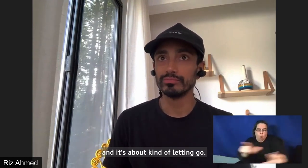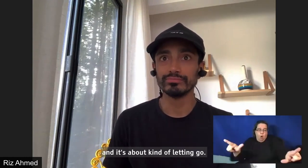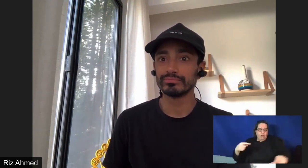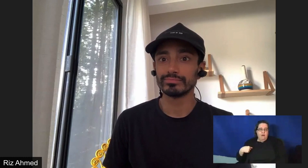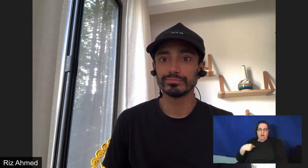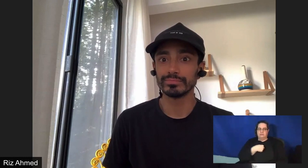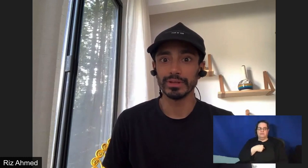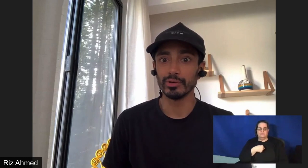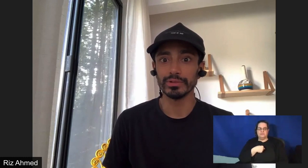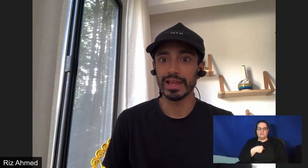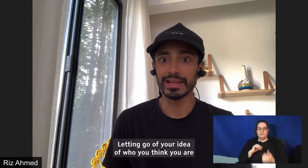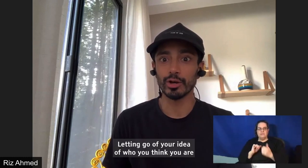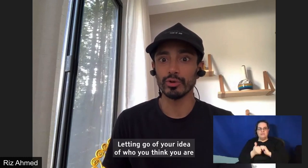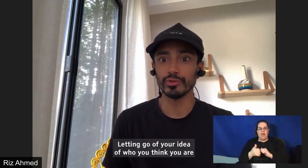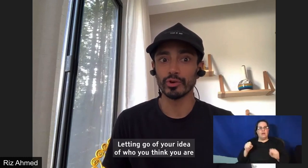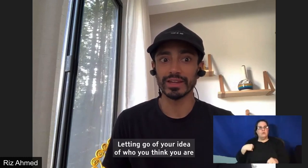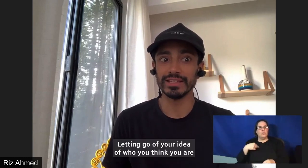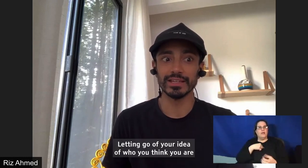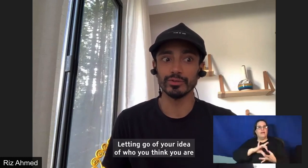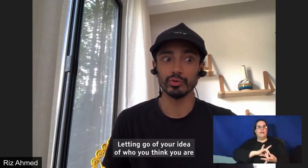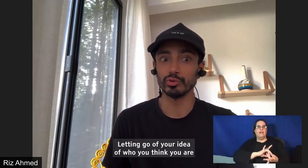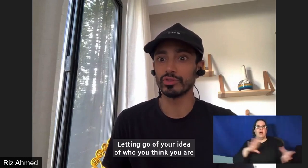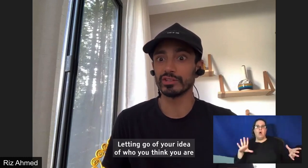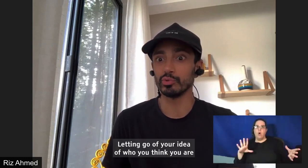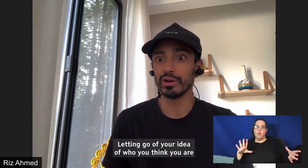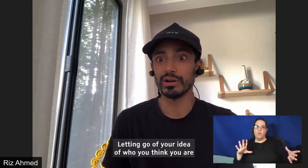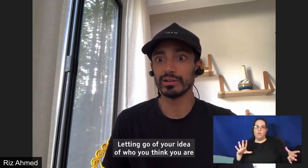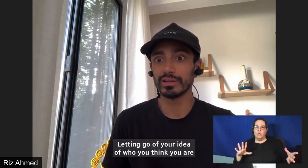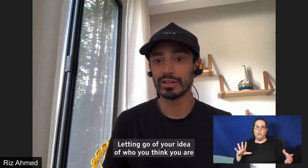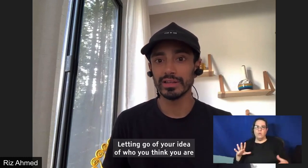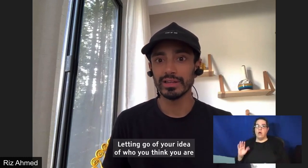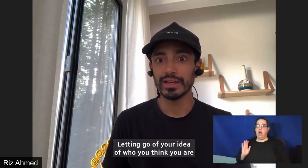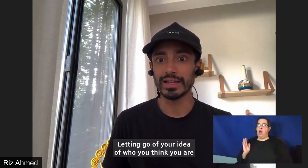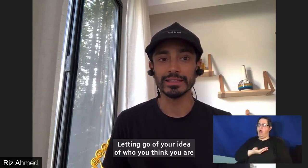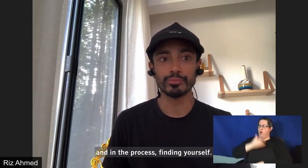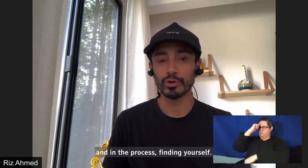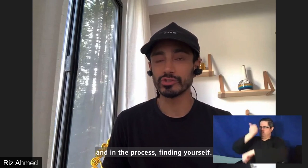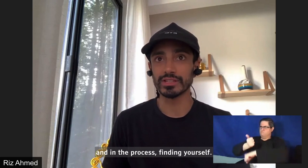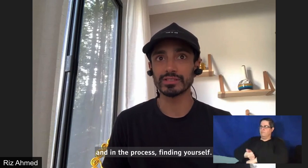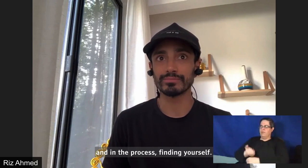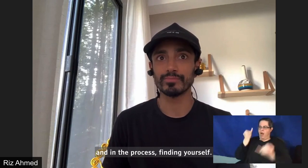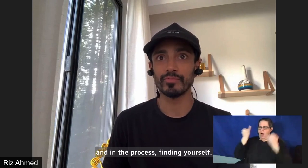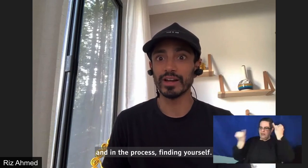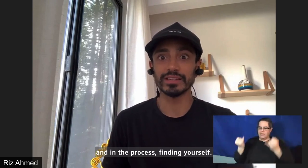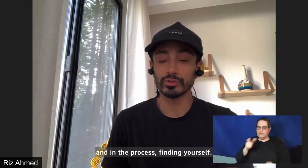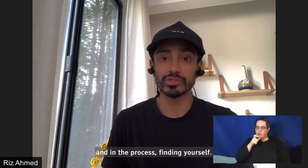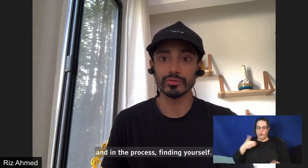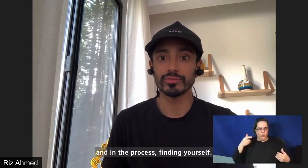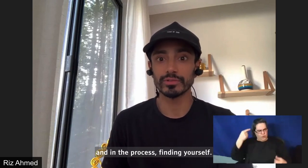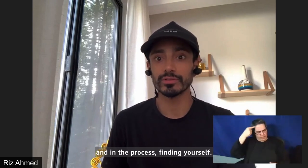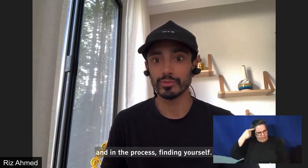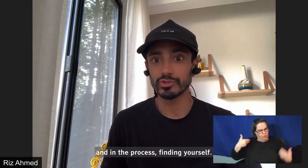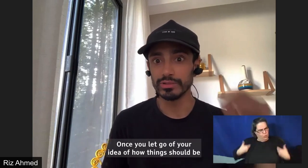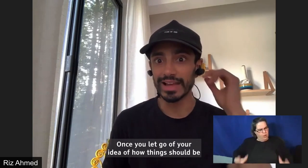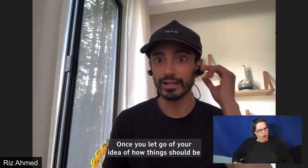go, you know, letting go of your idea of who you think you are. And in the process, finding